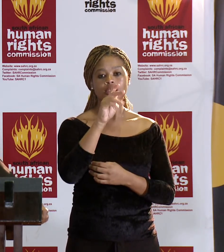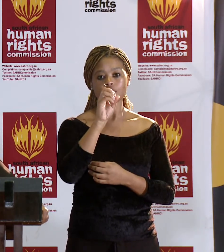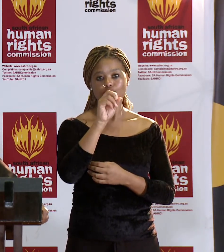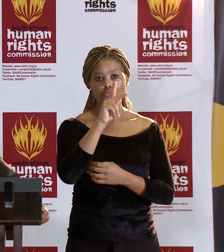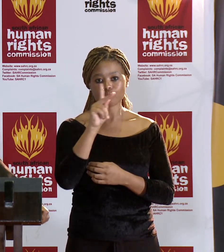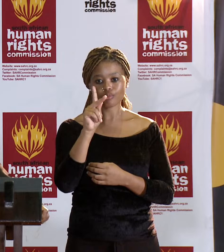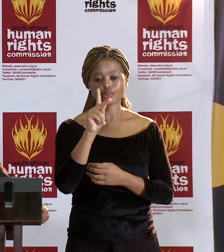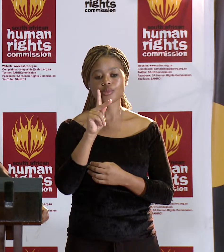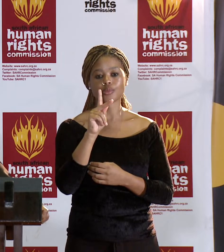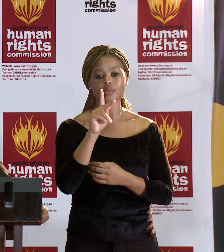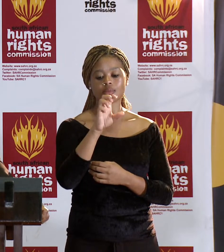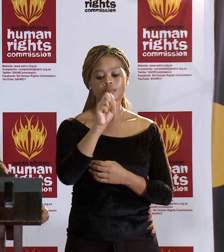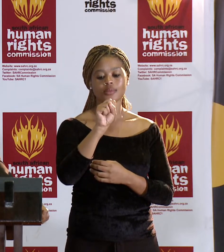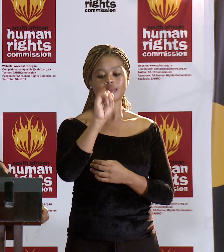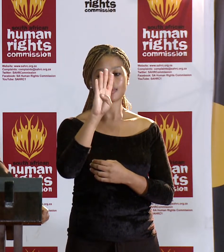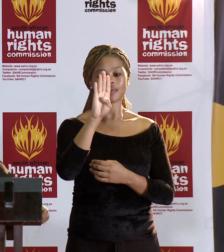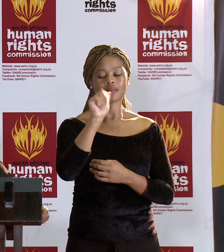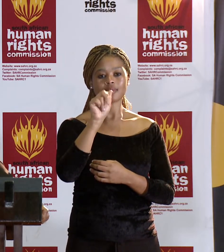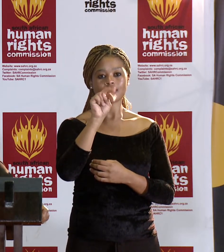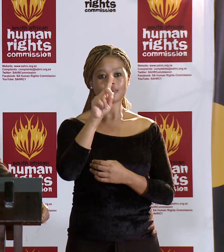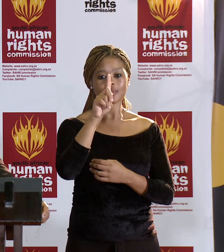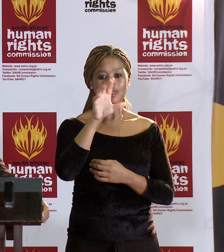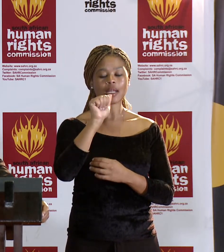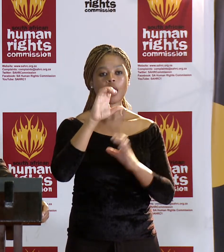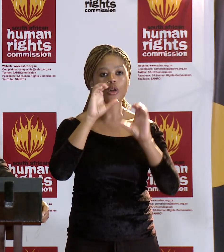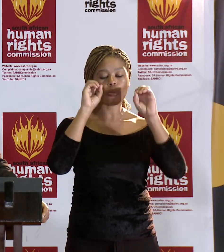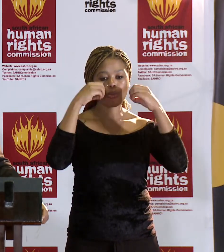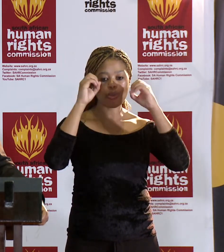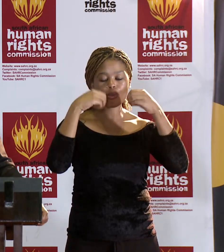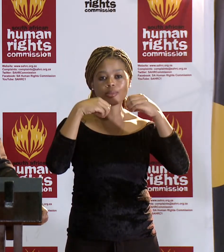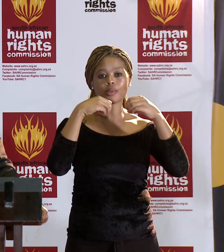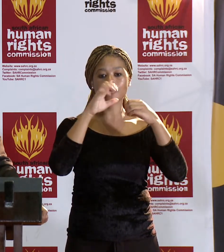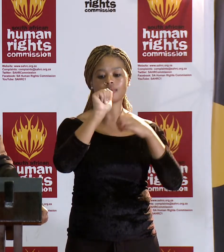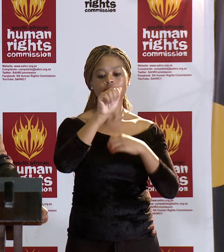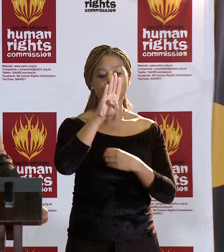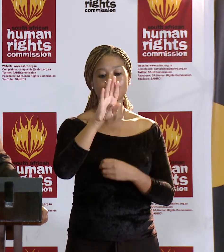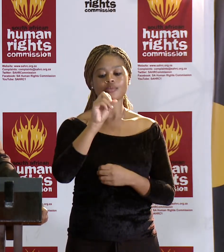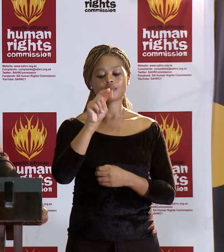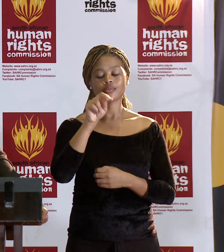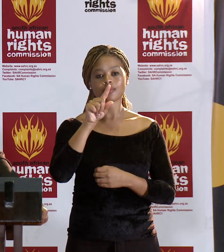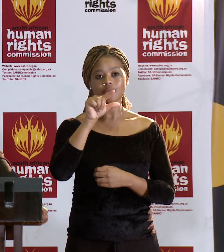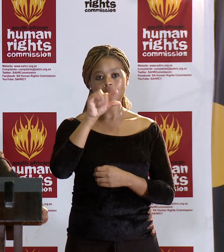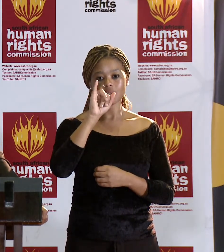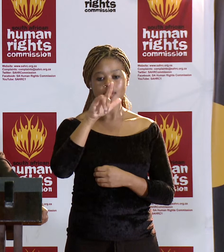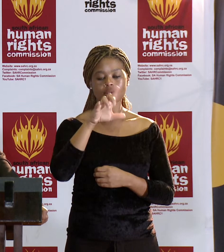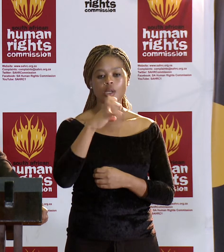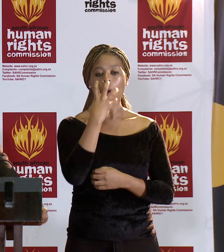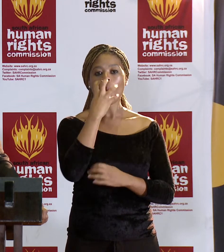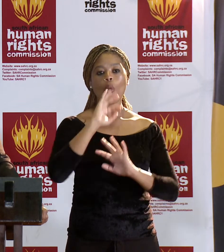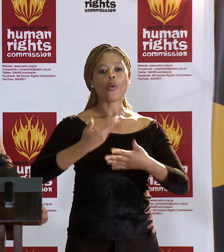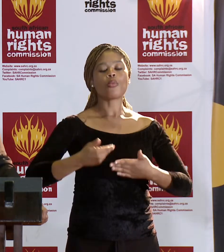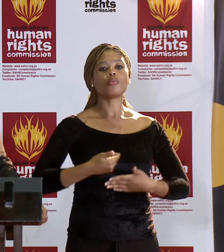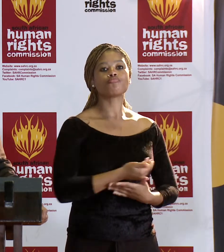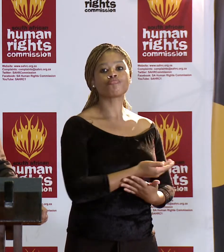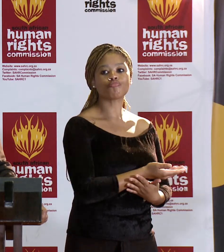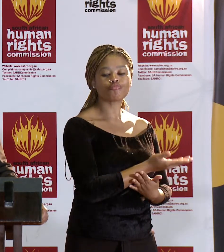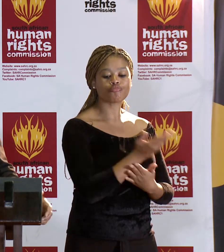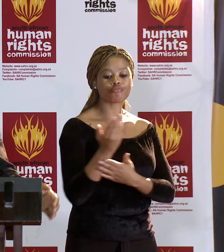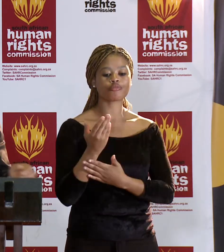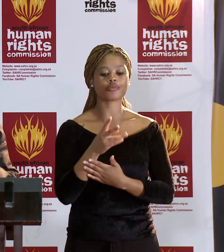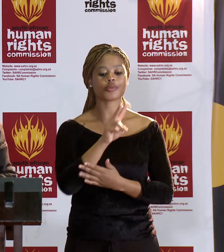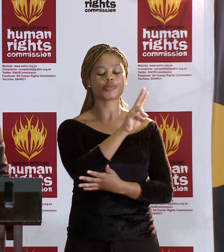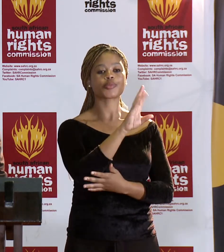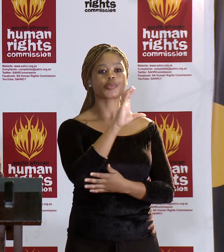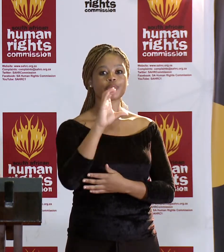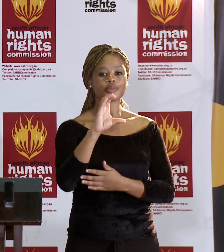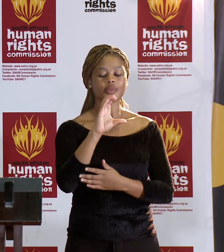Fortune, Kwele Sibanda, and from Google, Abongile Mashere. Warm welcome to you as well. Vice